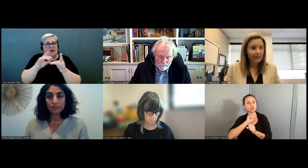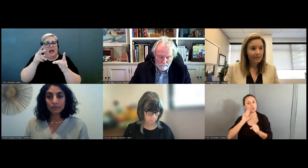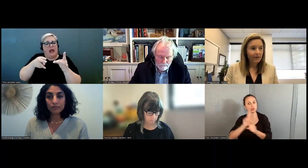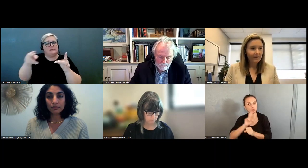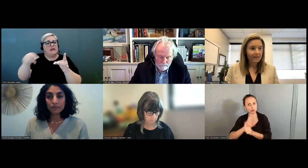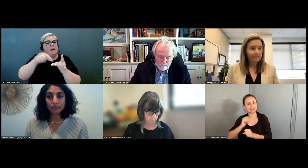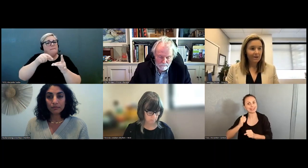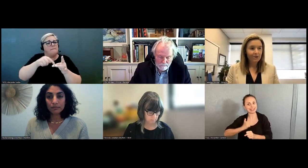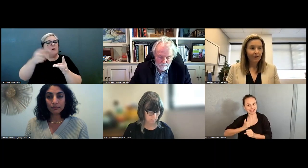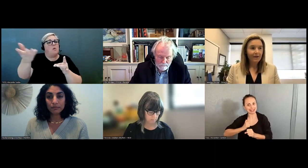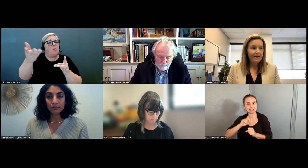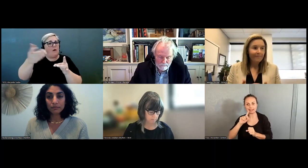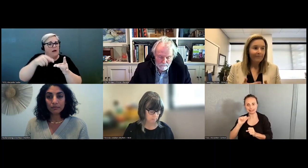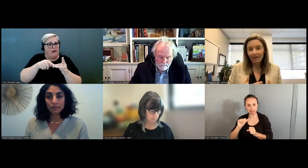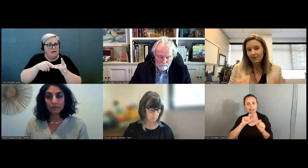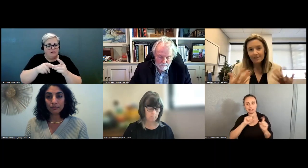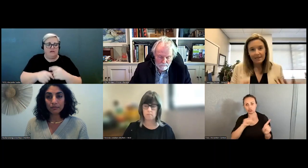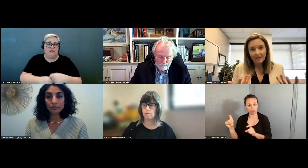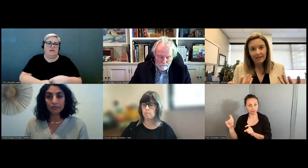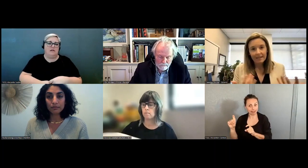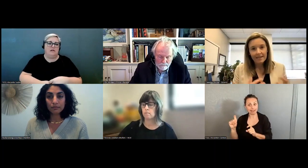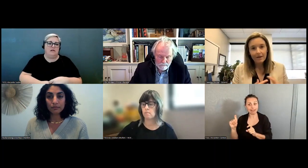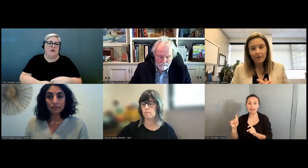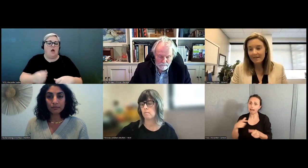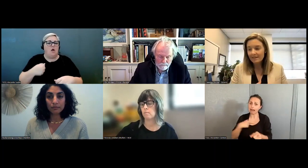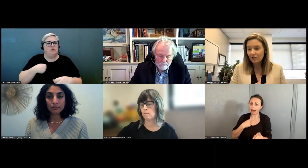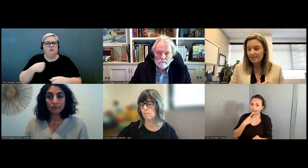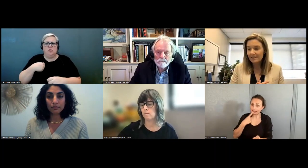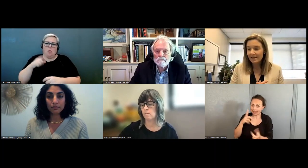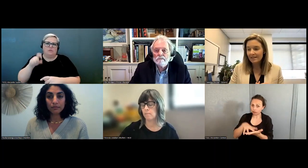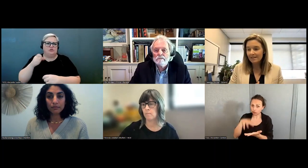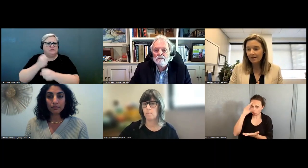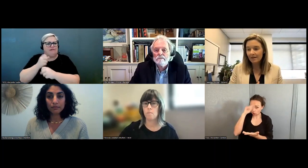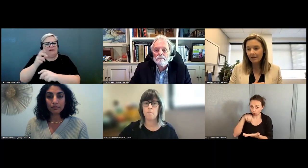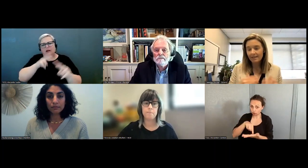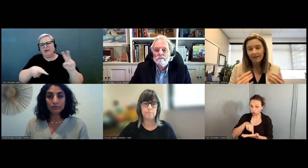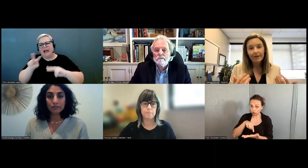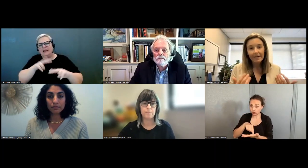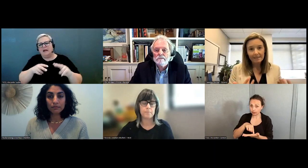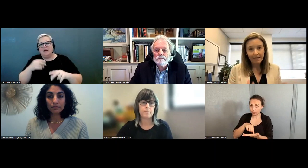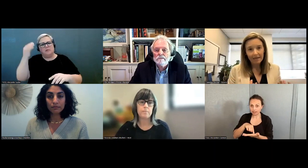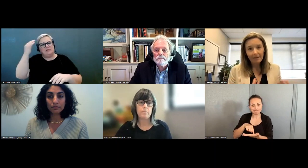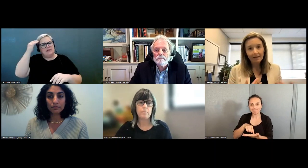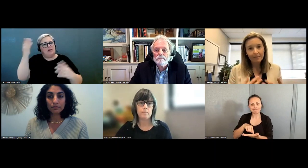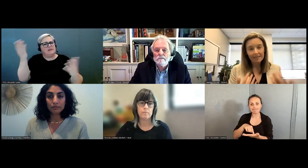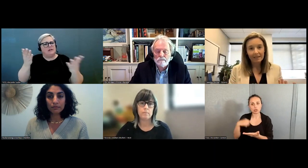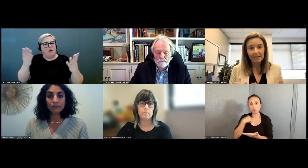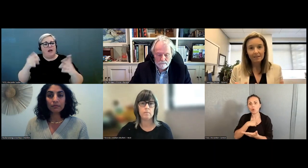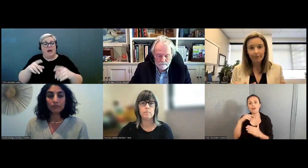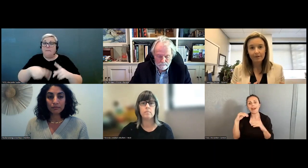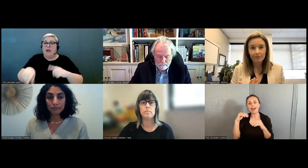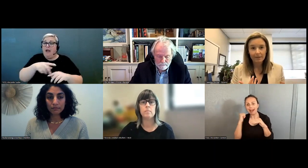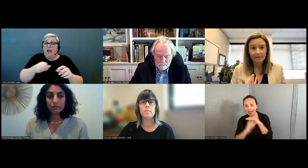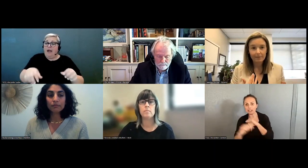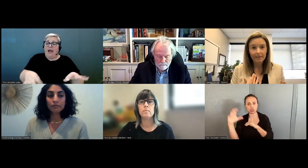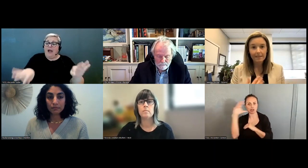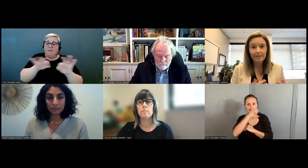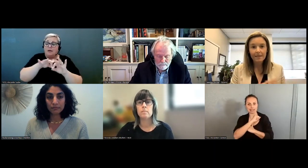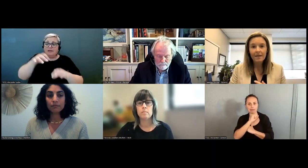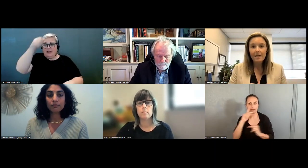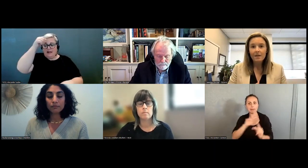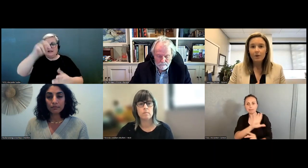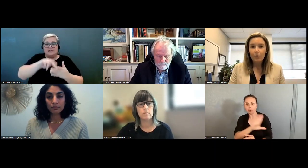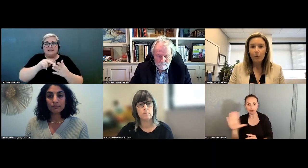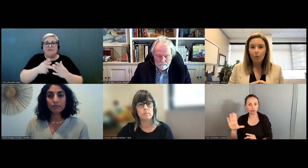Survey of Disability to look at this measure. And I'll just say kind of the take-home message is that it's underestimating the basic needs of persons with